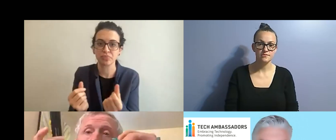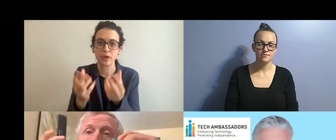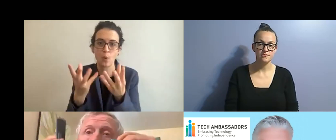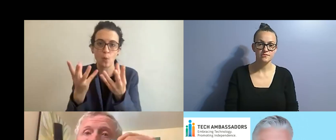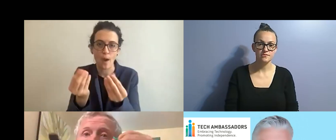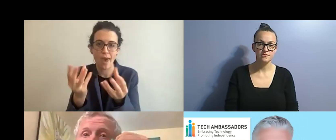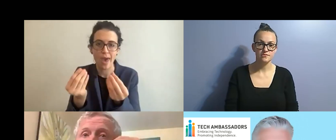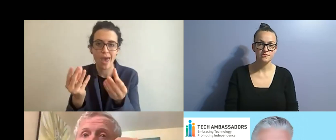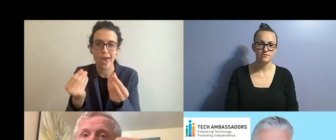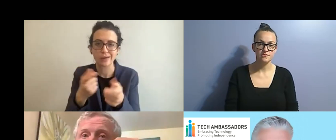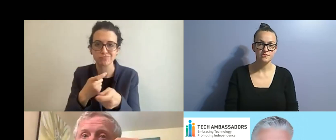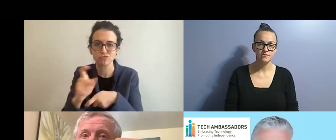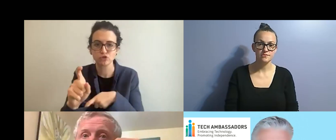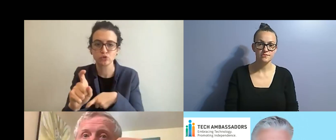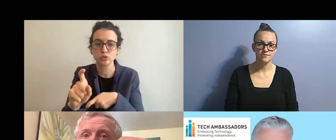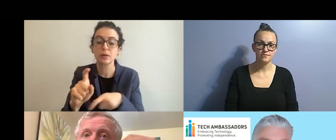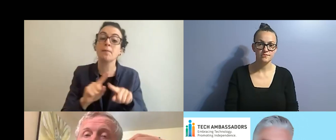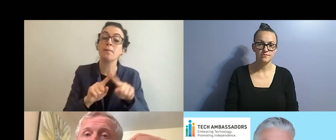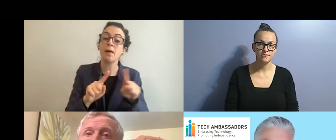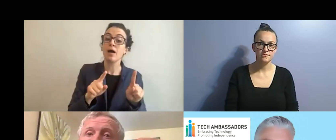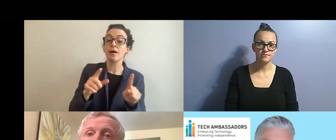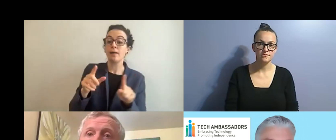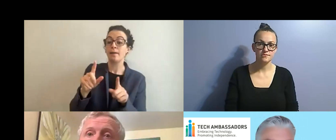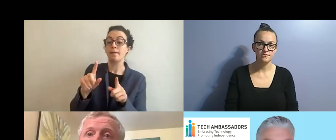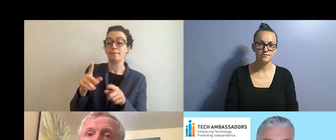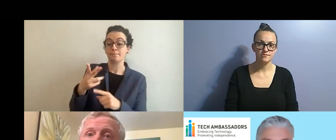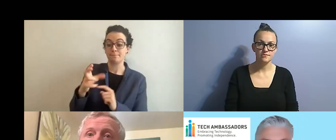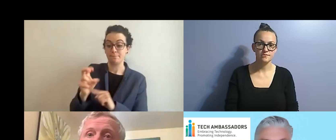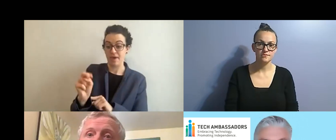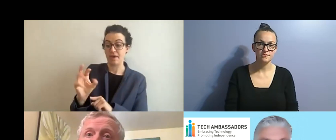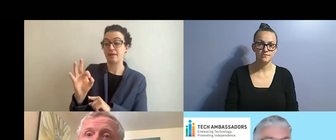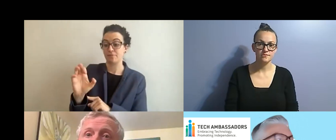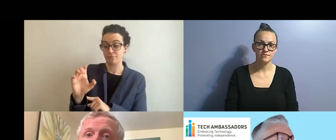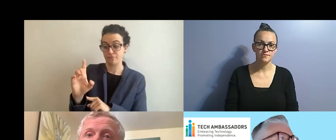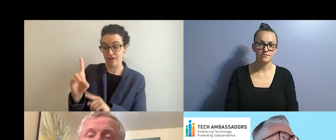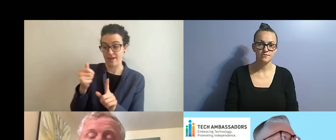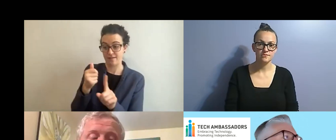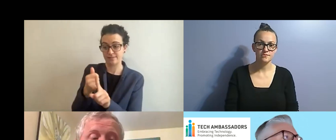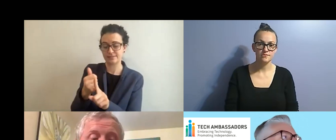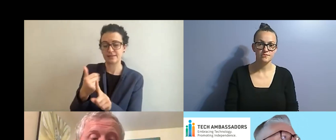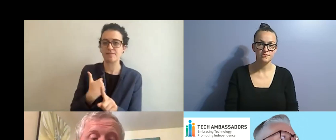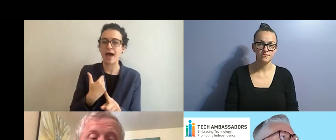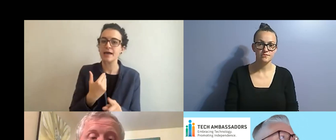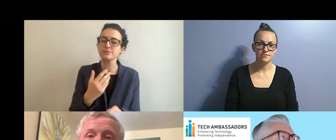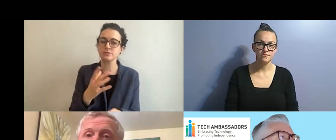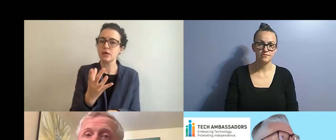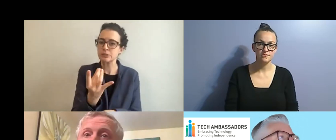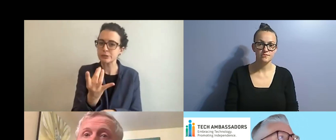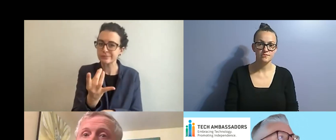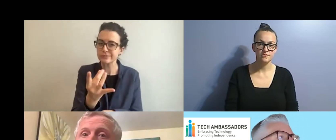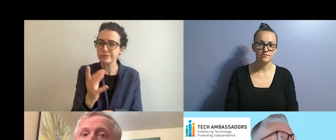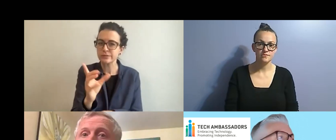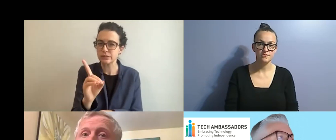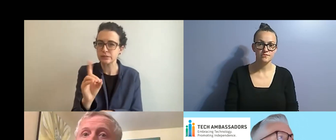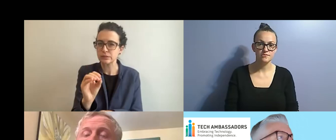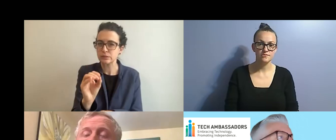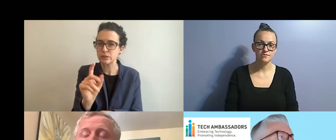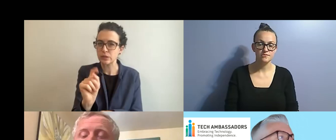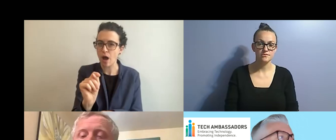pen friend comes with these little dots. Okay. You can also buy more of these little